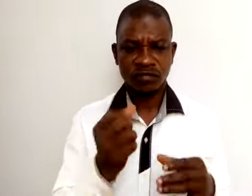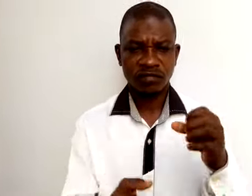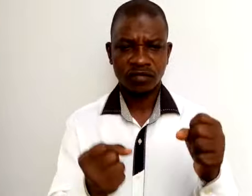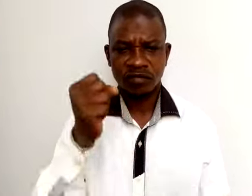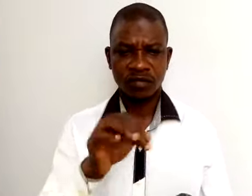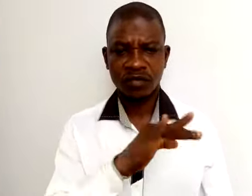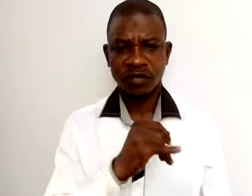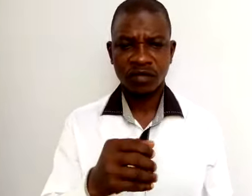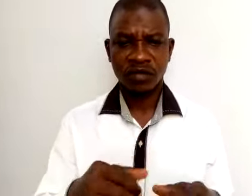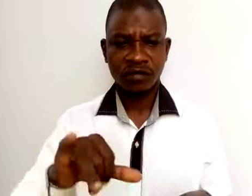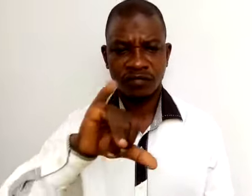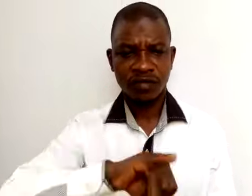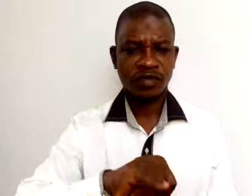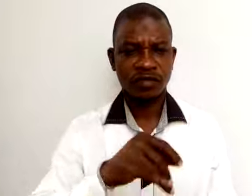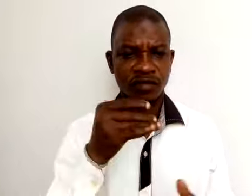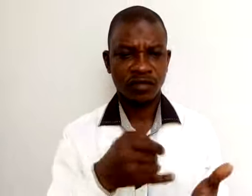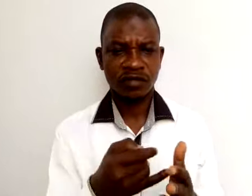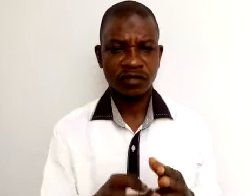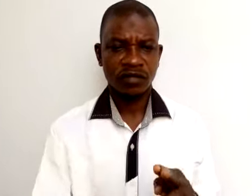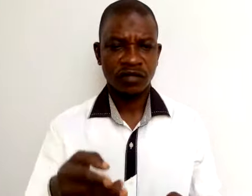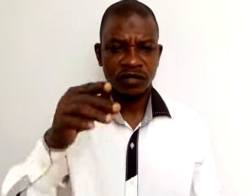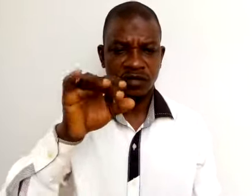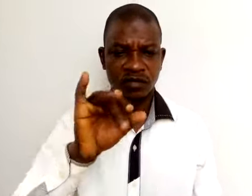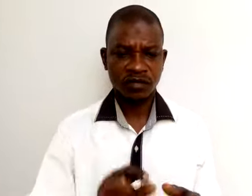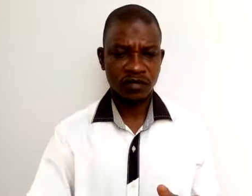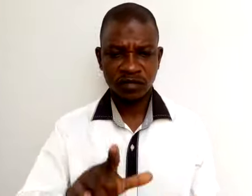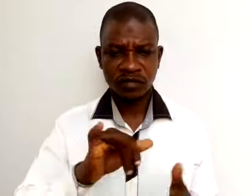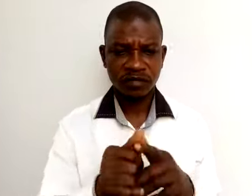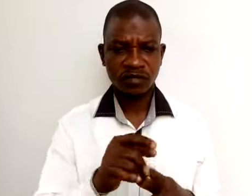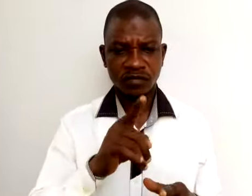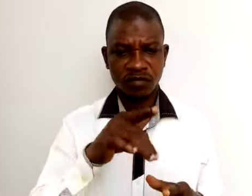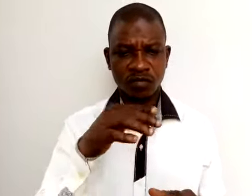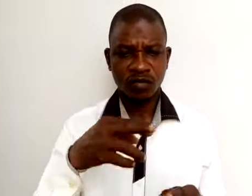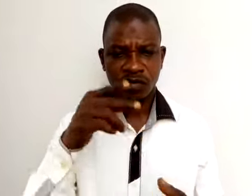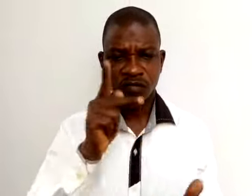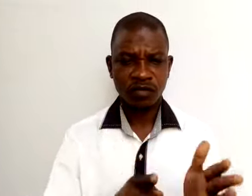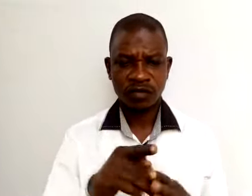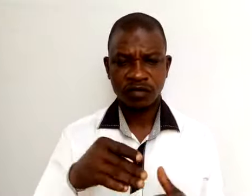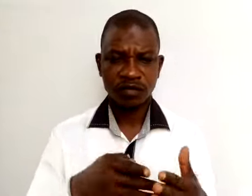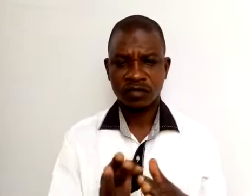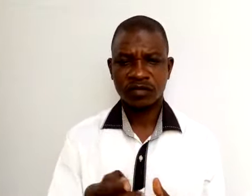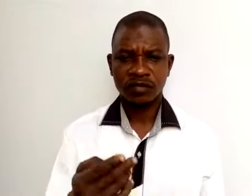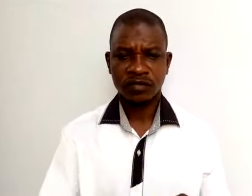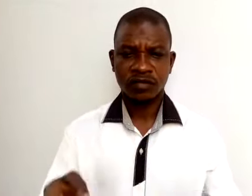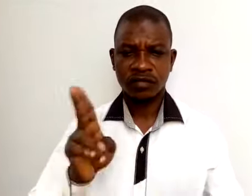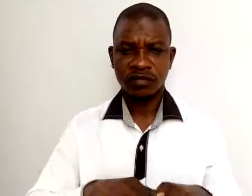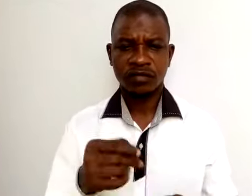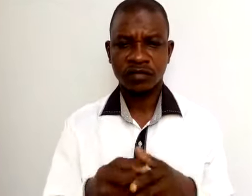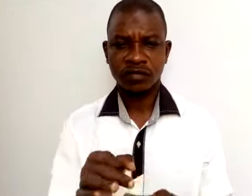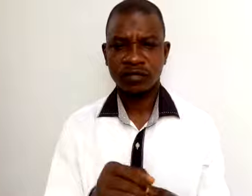and petrol, a decrease in the price of one will lead to an increase in the